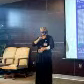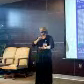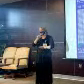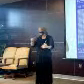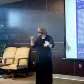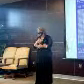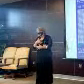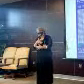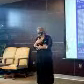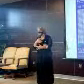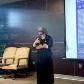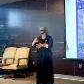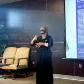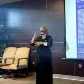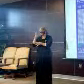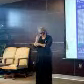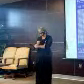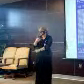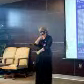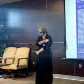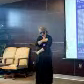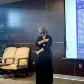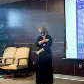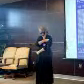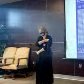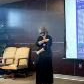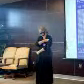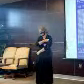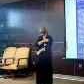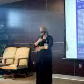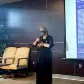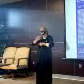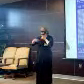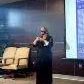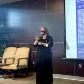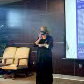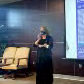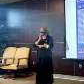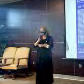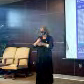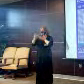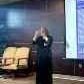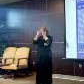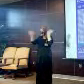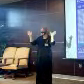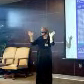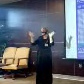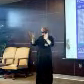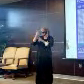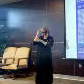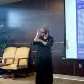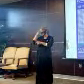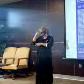that vaccination. I ask that you keep an open mind and think about your role in all of this.